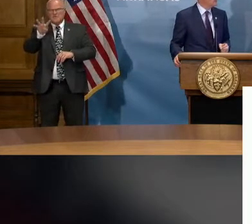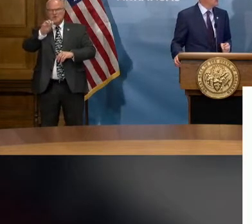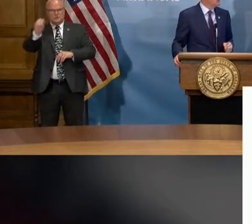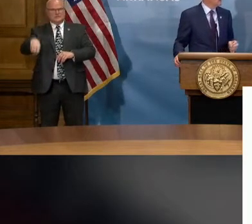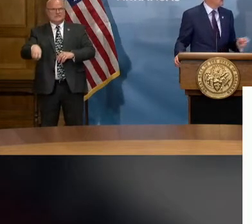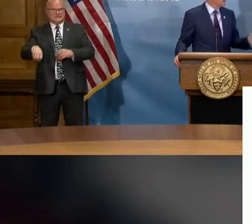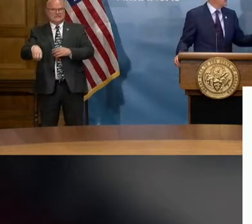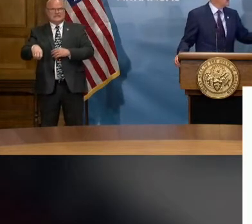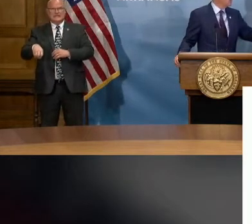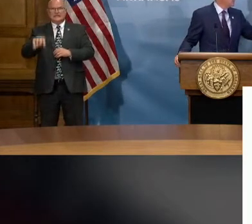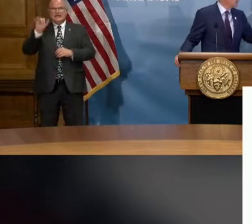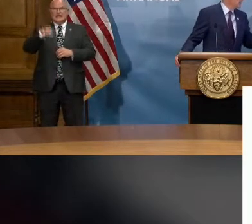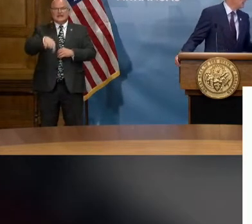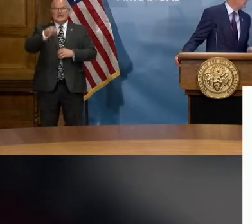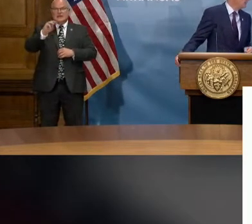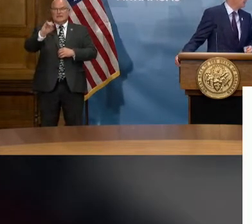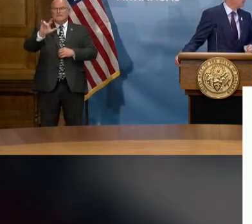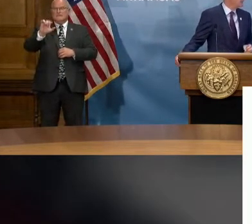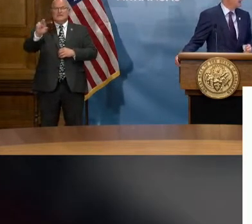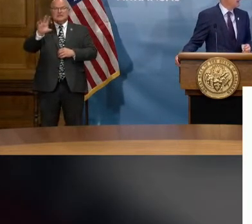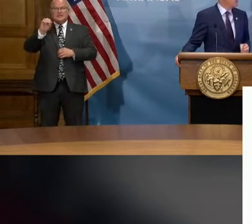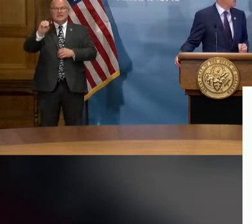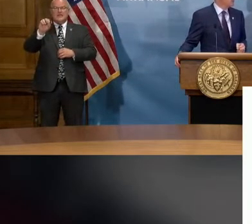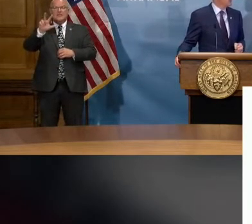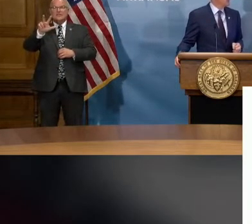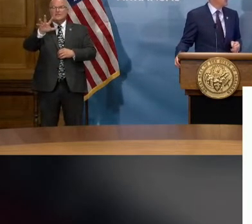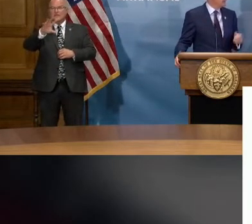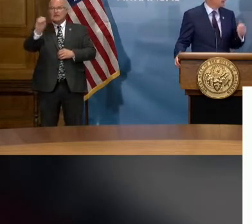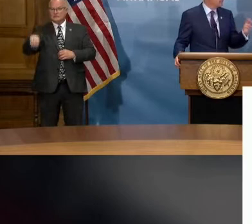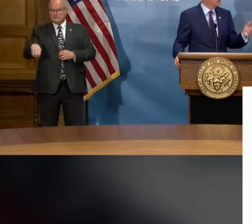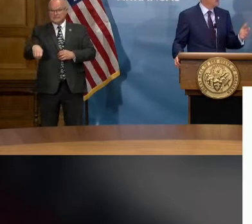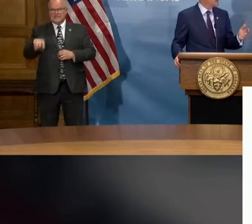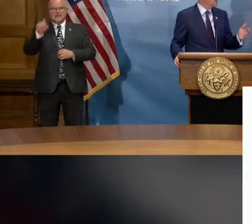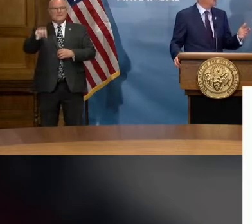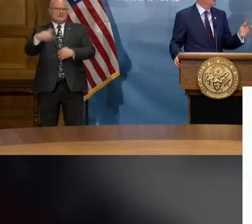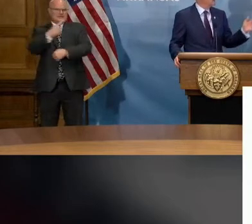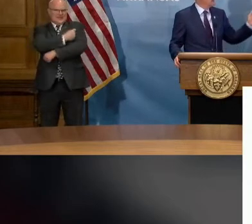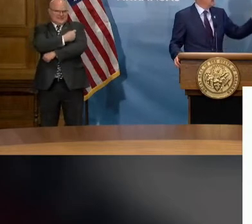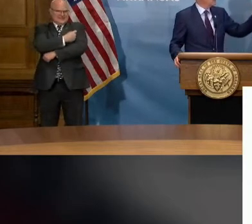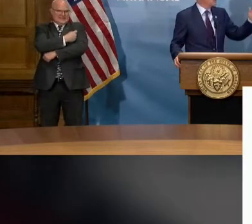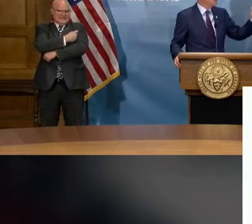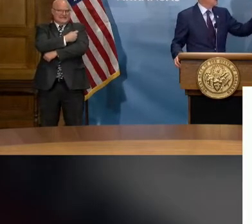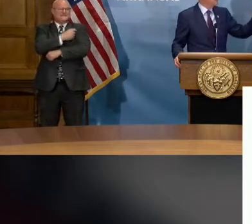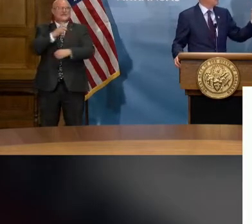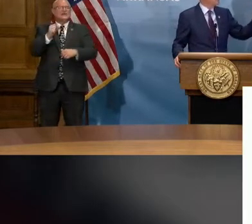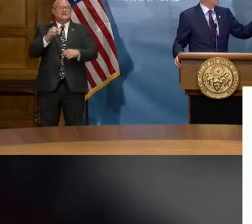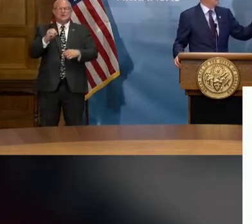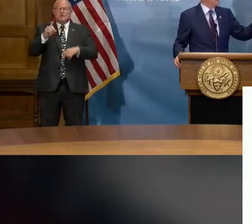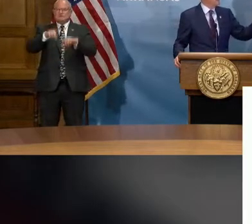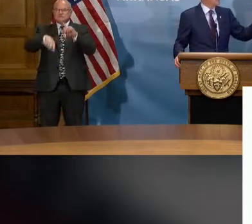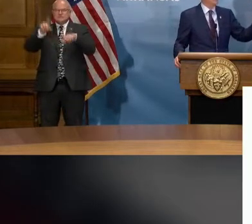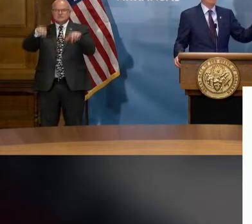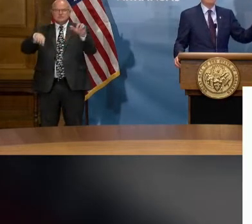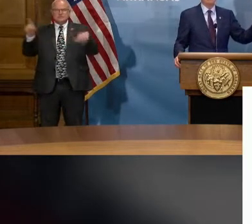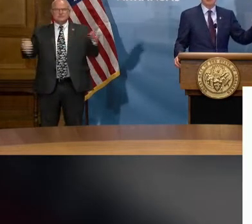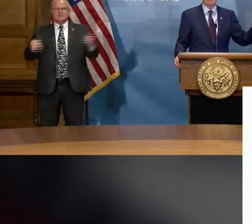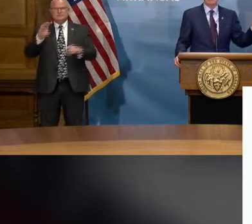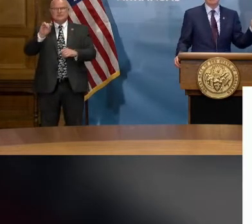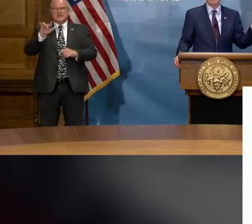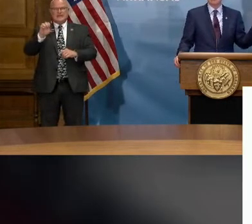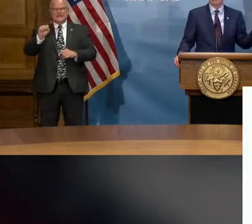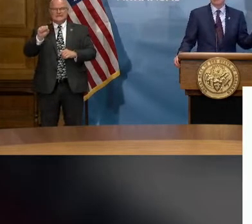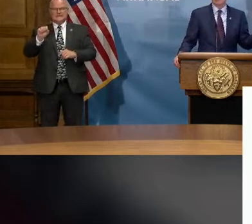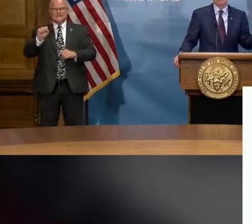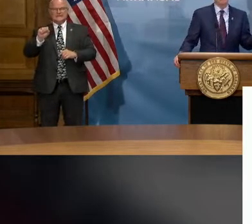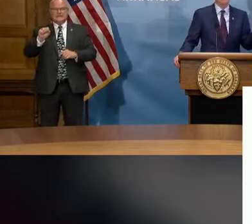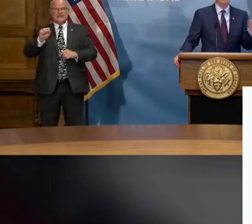29.4%. Down in Miller County, 35% they have to vaccinate. And so it varies by county, and we can